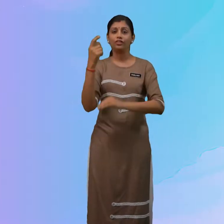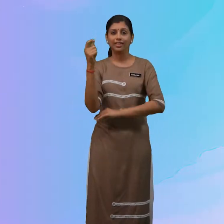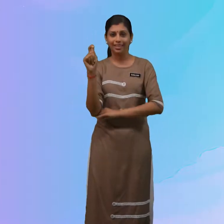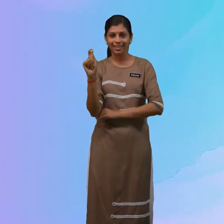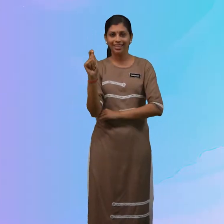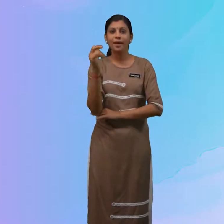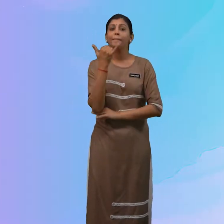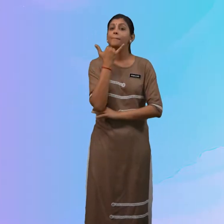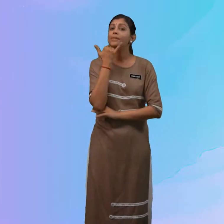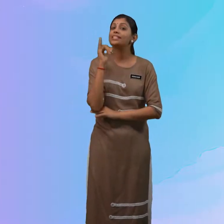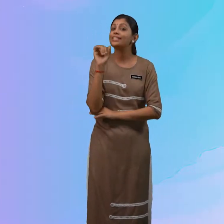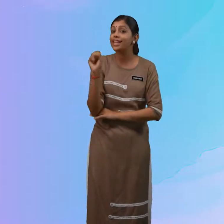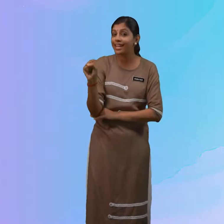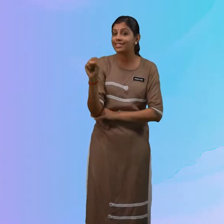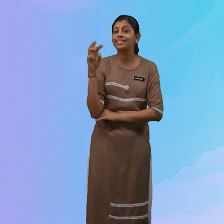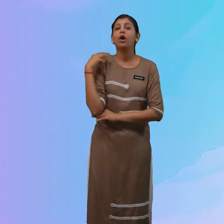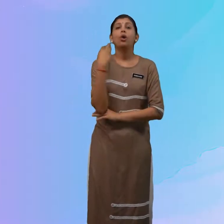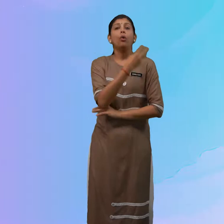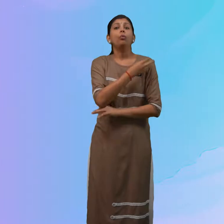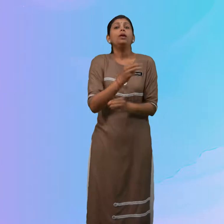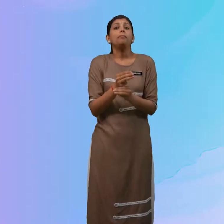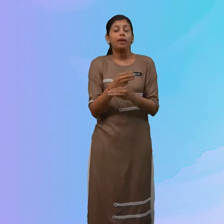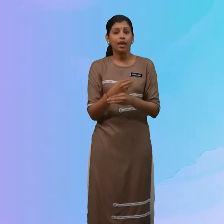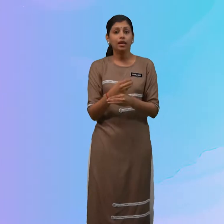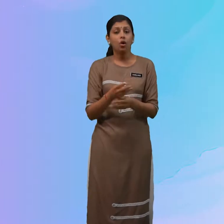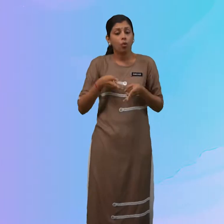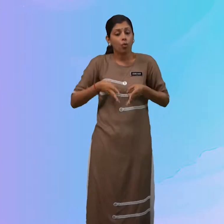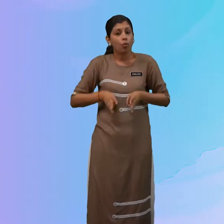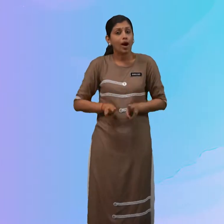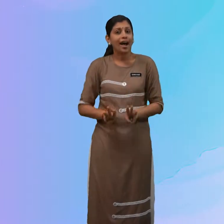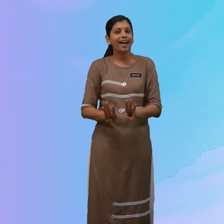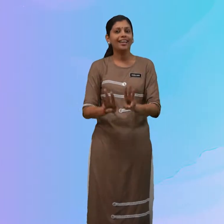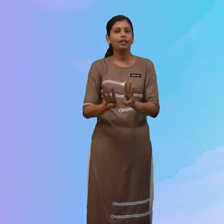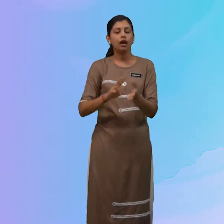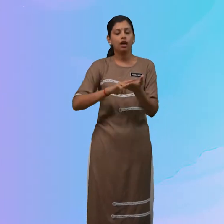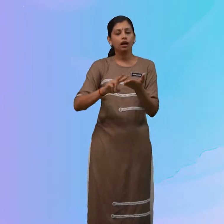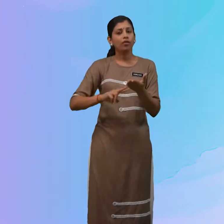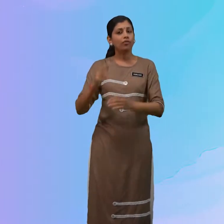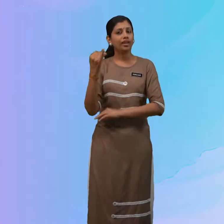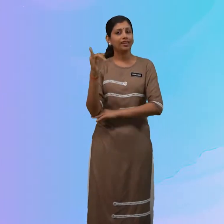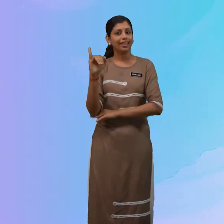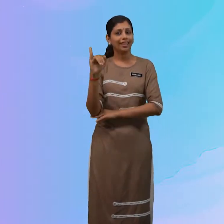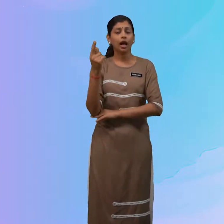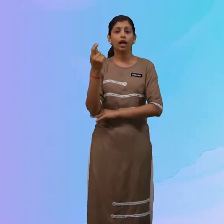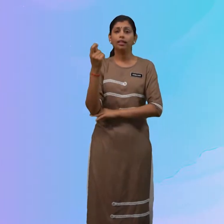the mistakes we make while reading